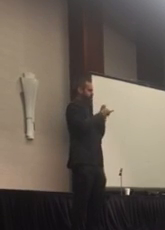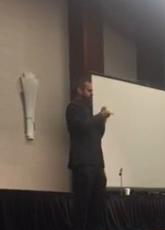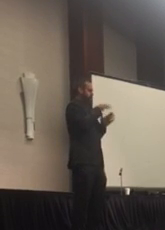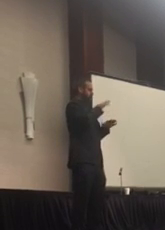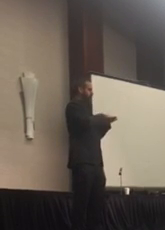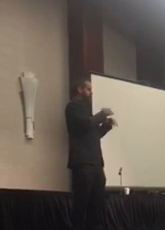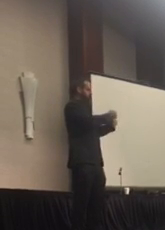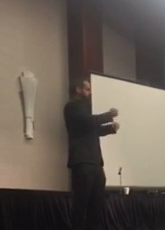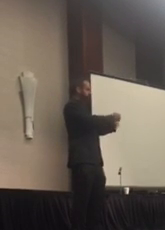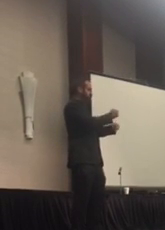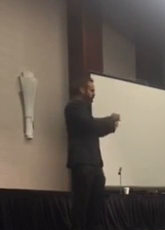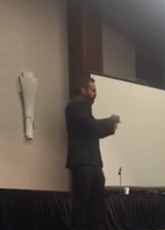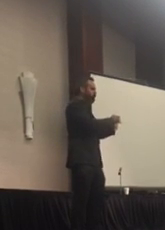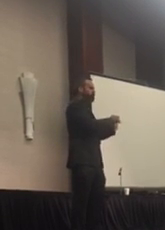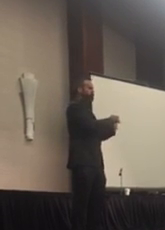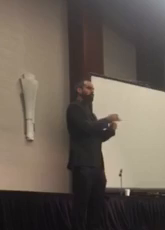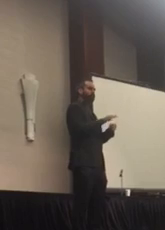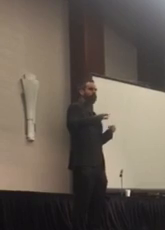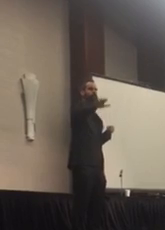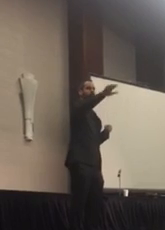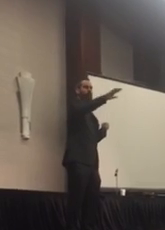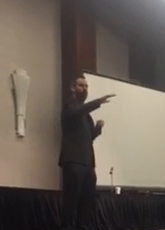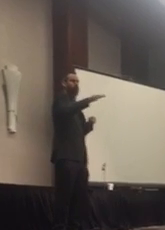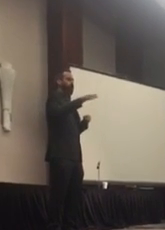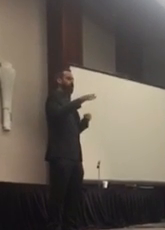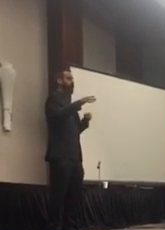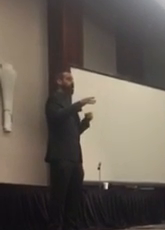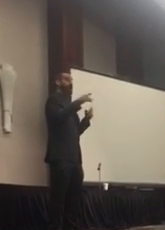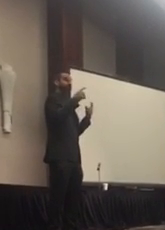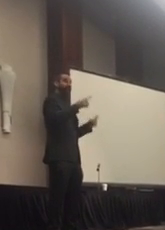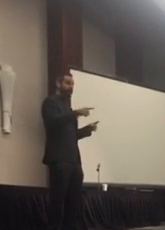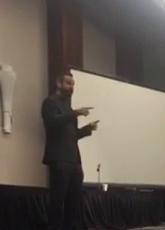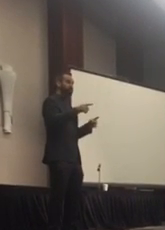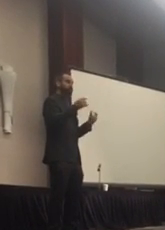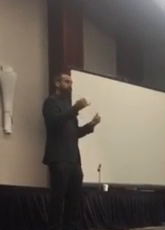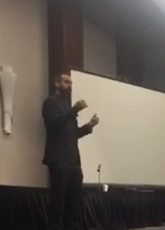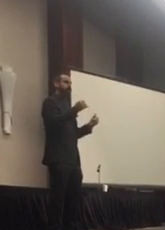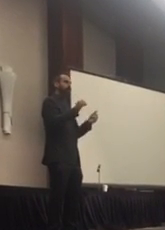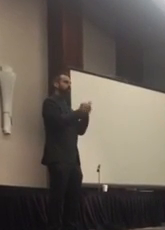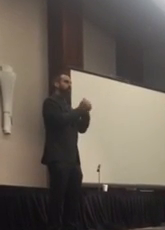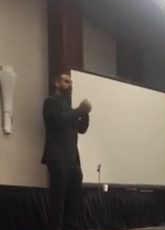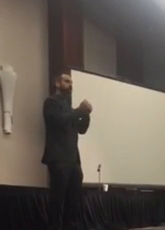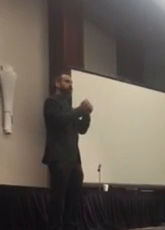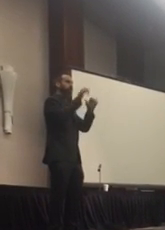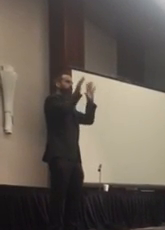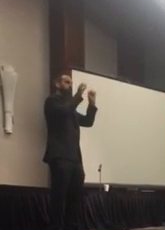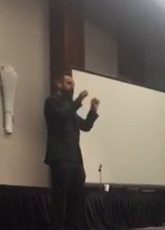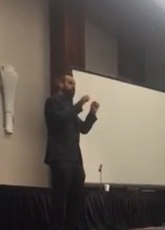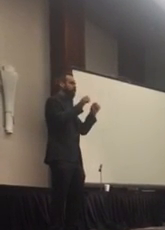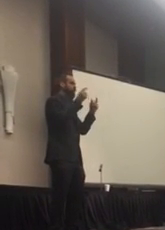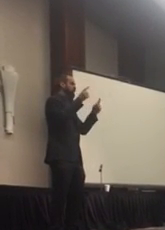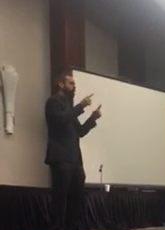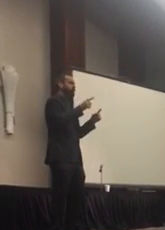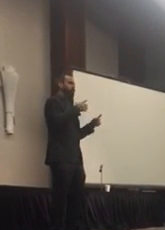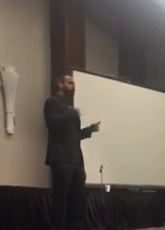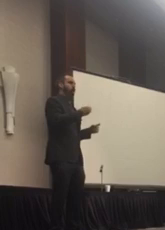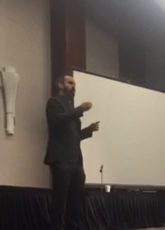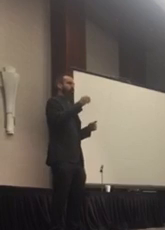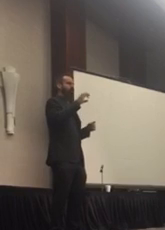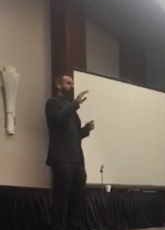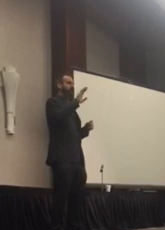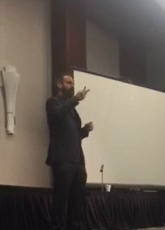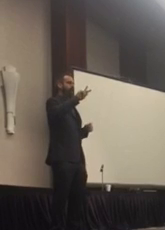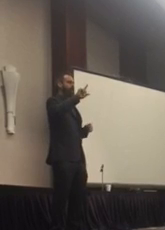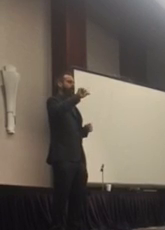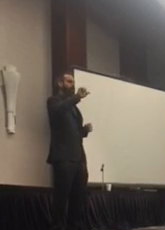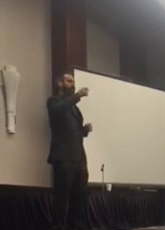growth of really white backlash, reactionary nationalism, really. And I thought,